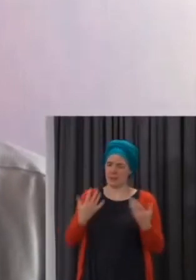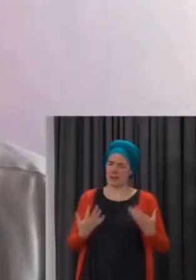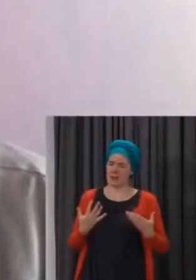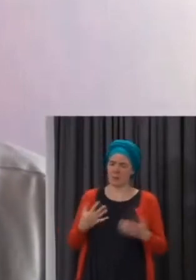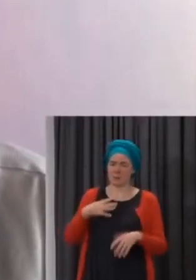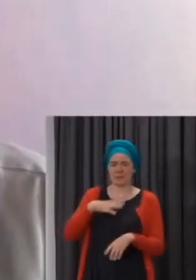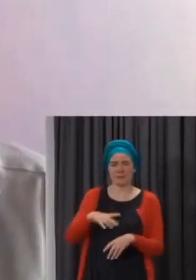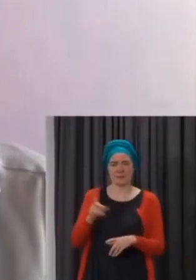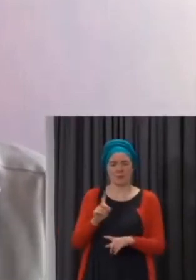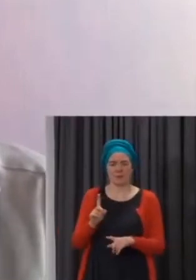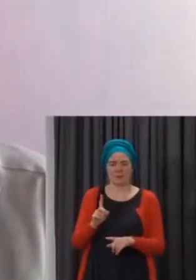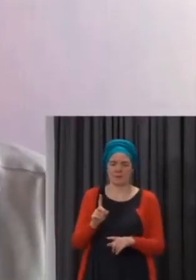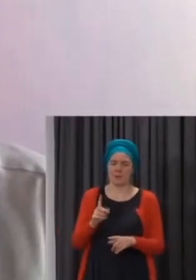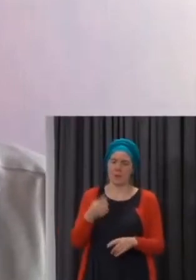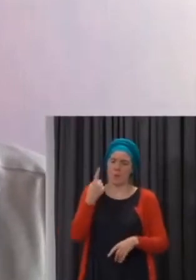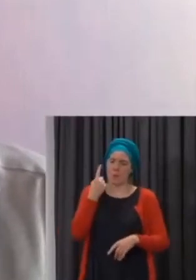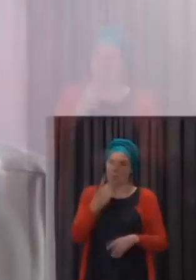service?